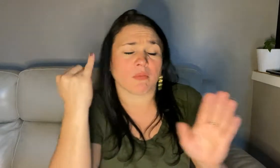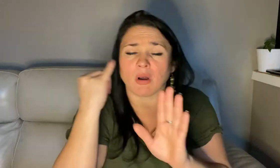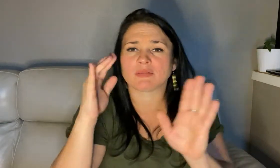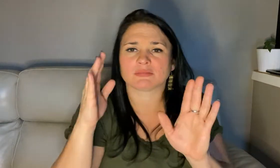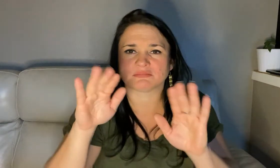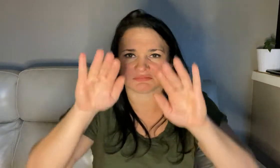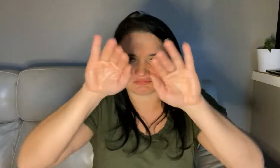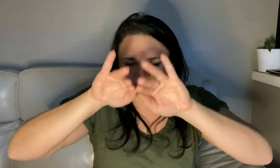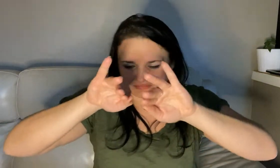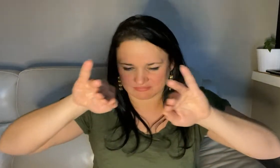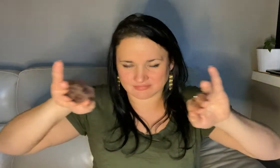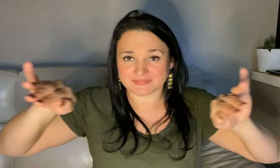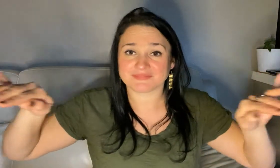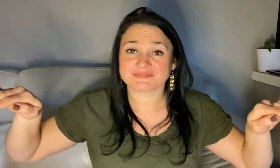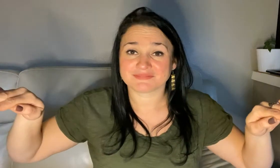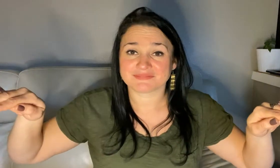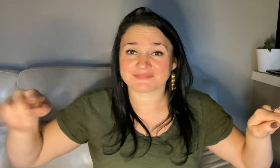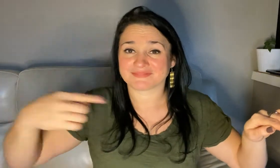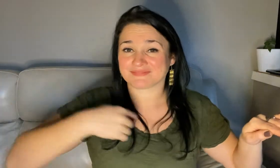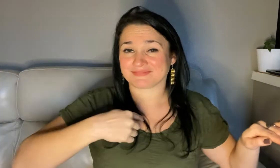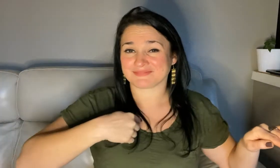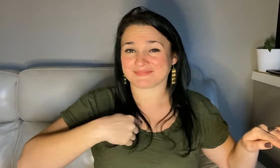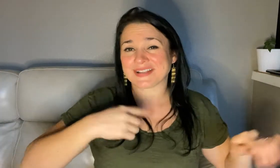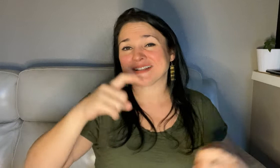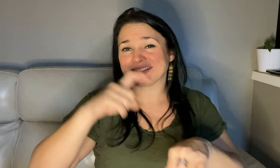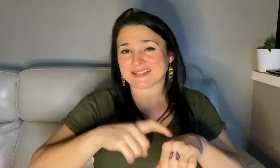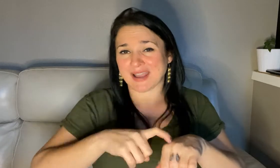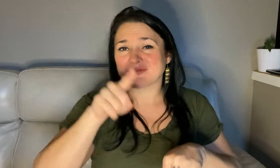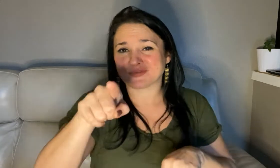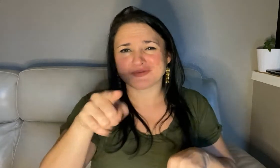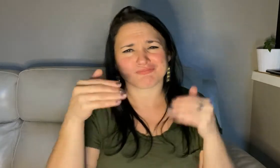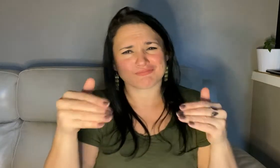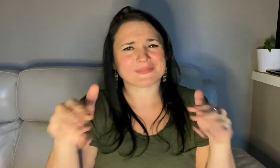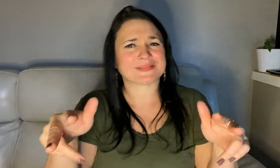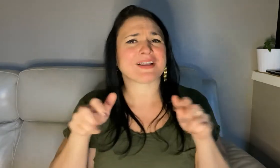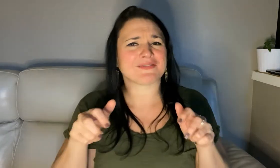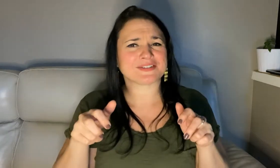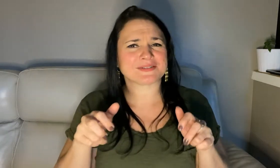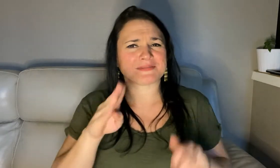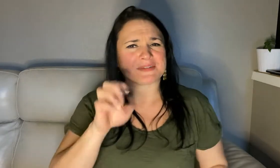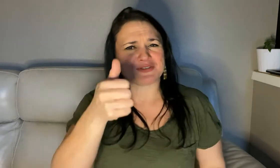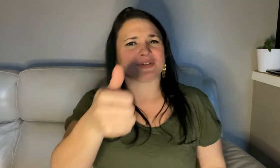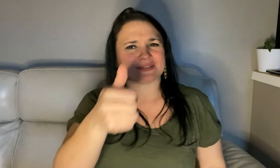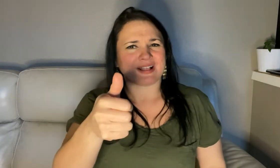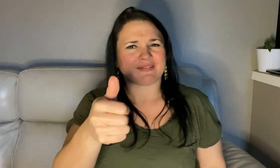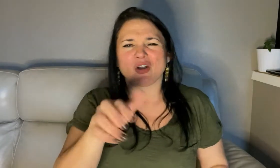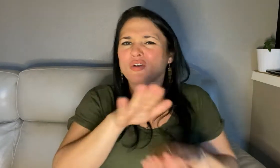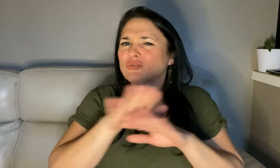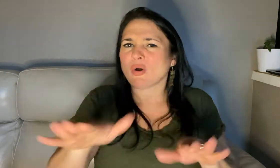if they are going to talk about me? What if they're going to say something about me? Push that all to the side. It's for you. This is your time. Be selfish.